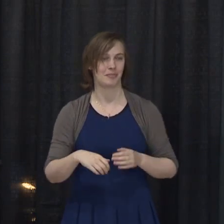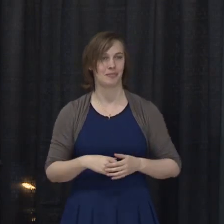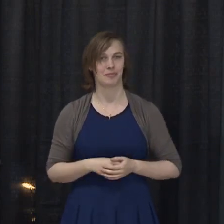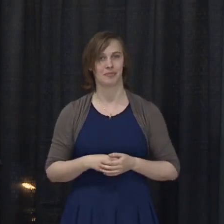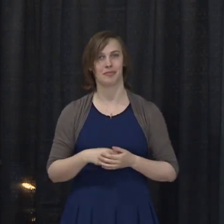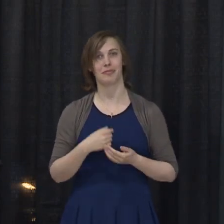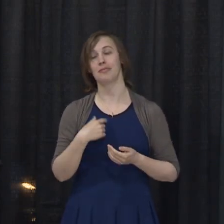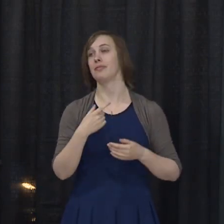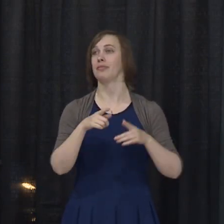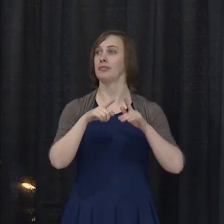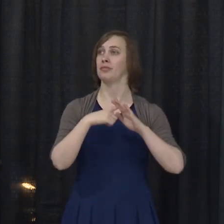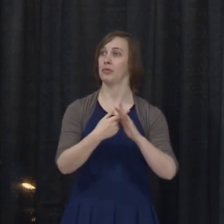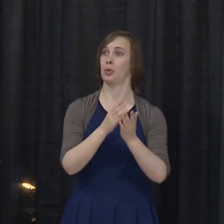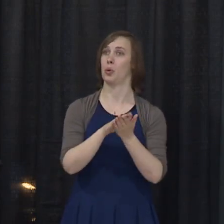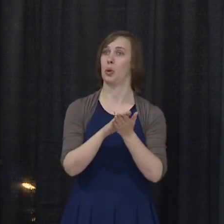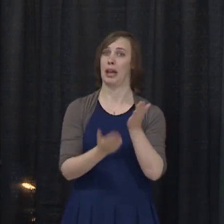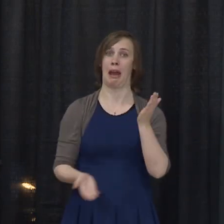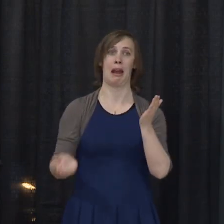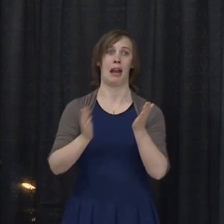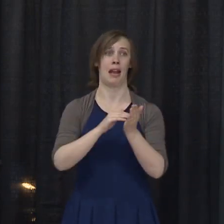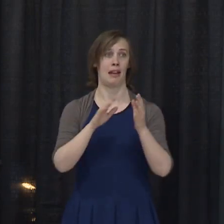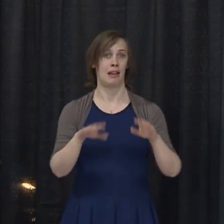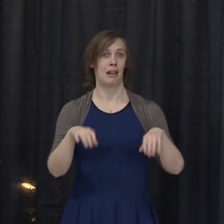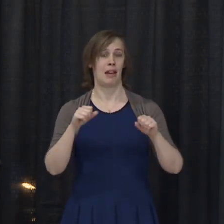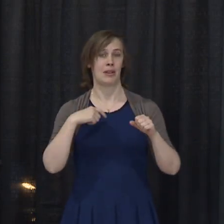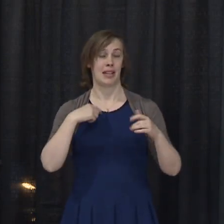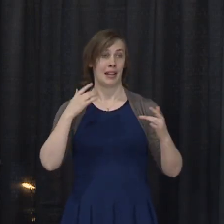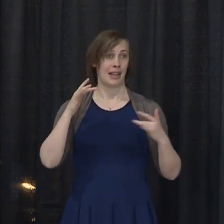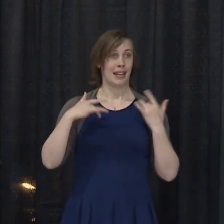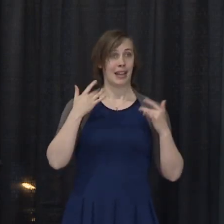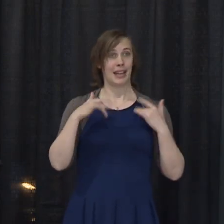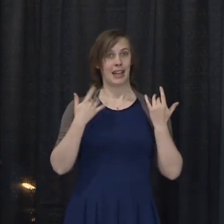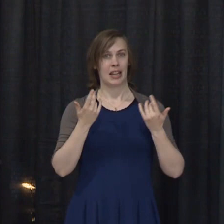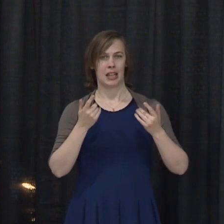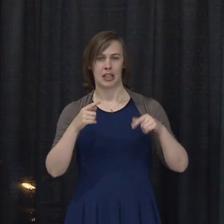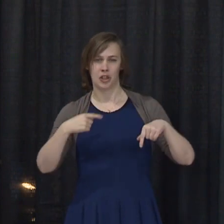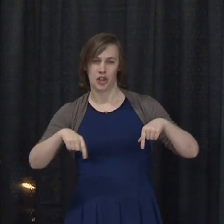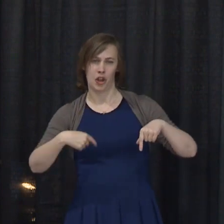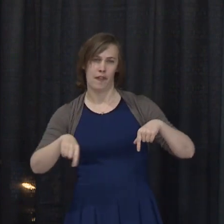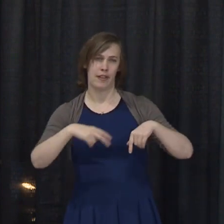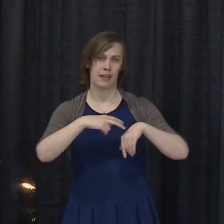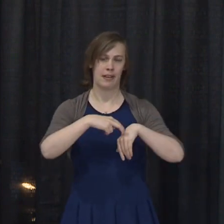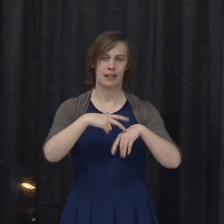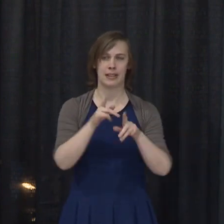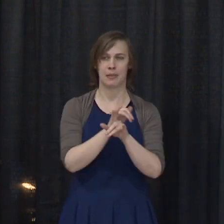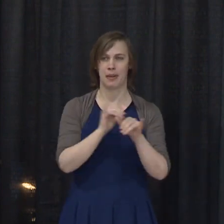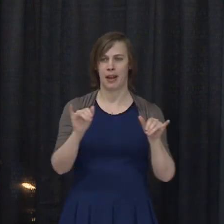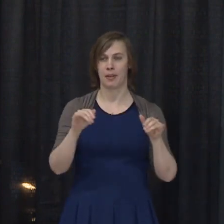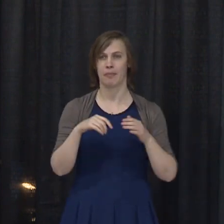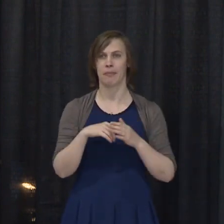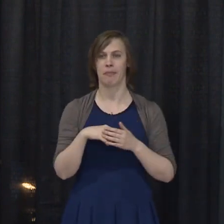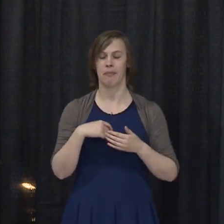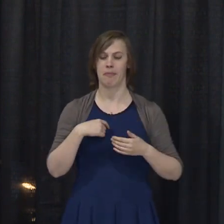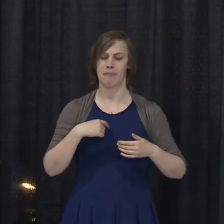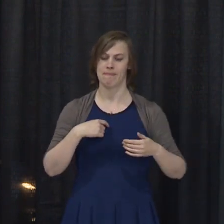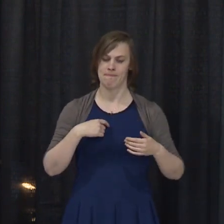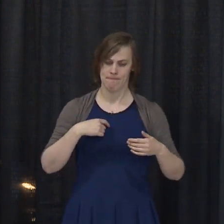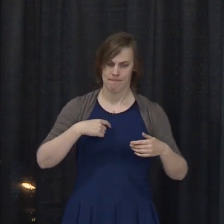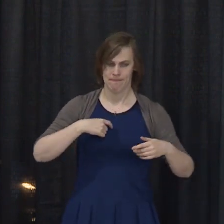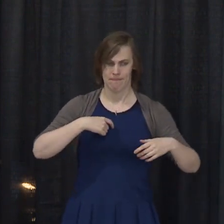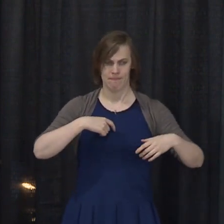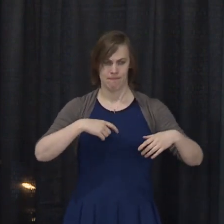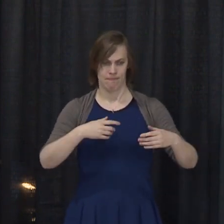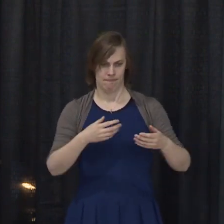perhaps I'd have to fit myself into a box. As I looked around at my classmates, I started to sift. I wasn't